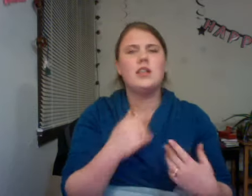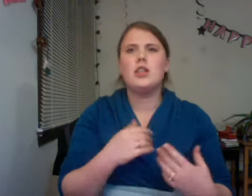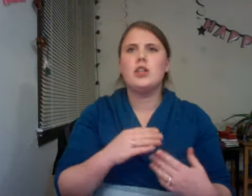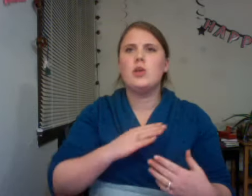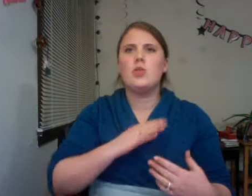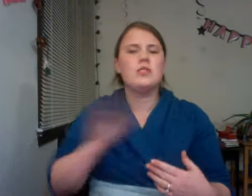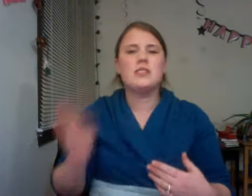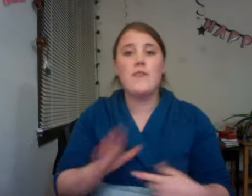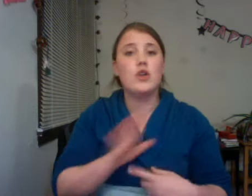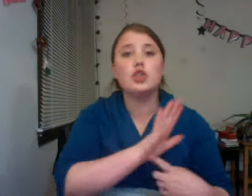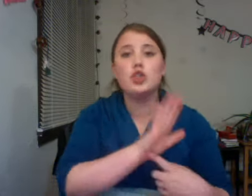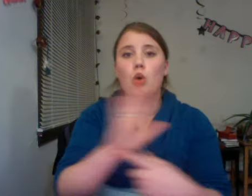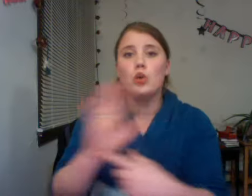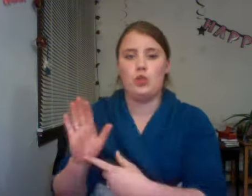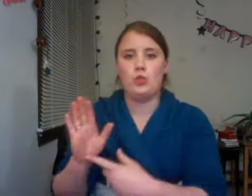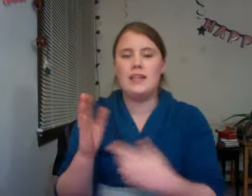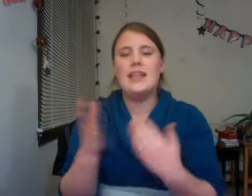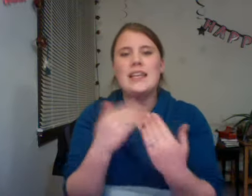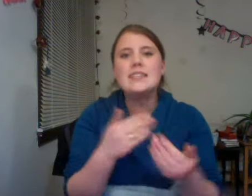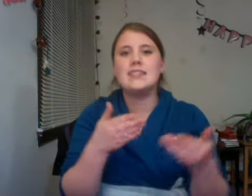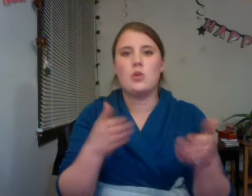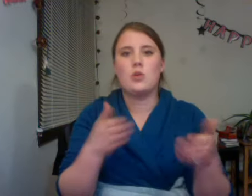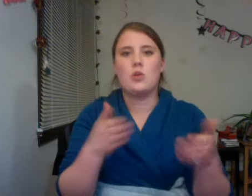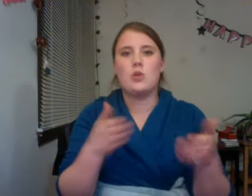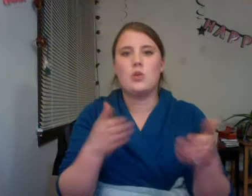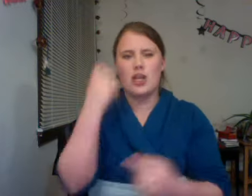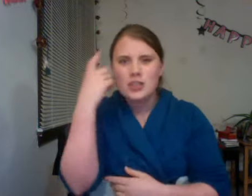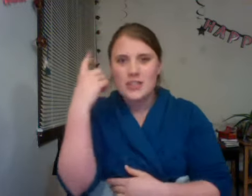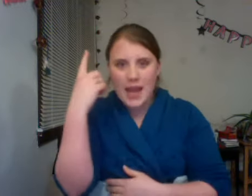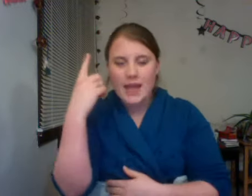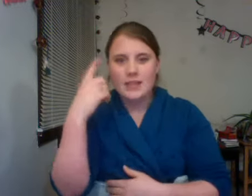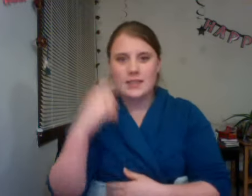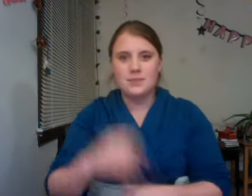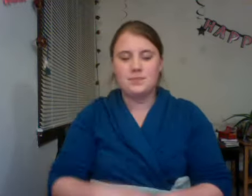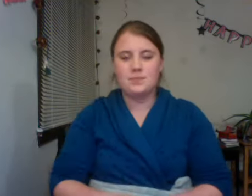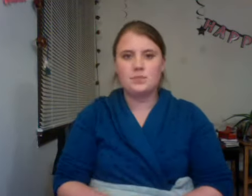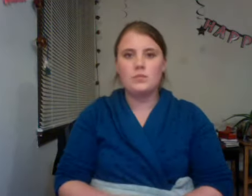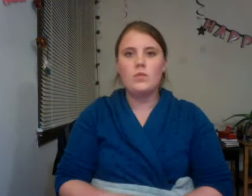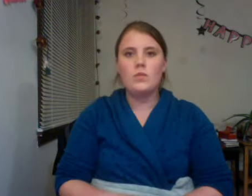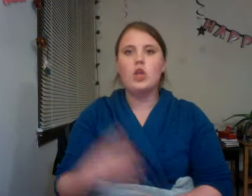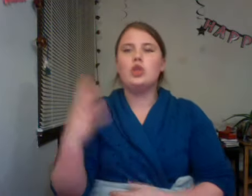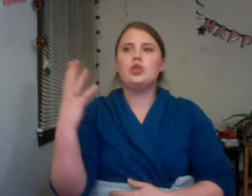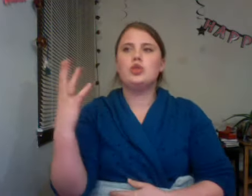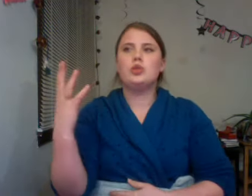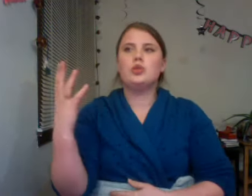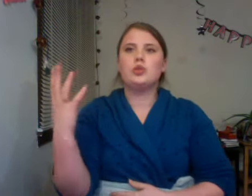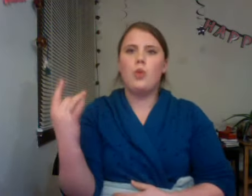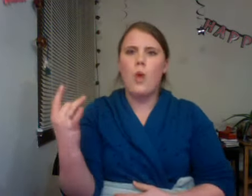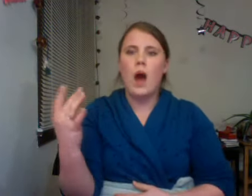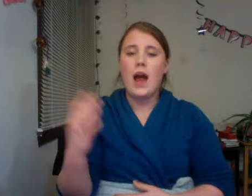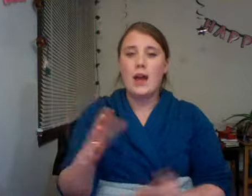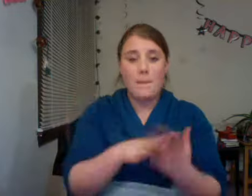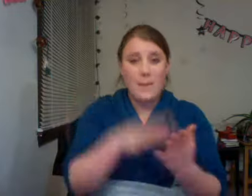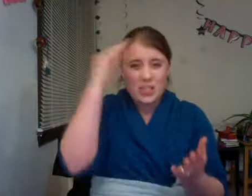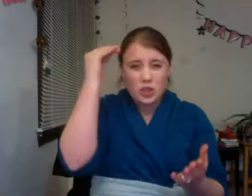reasons. First of all, I can guarantee you that their textbooks didn't have secret agent viruses, and they didn't have